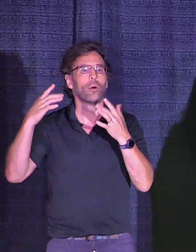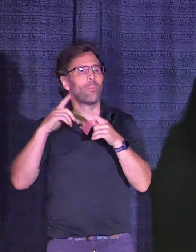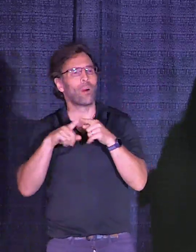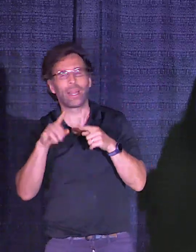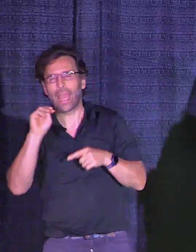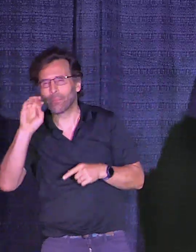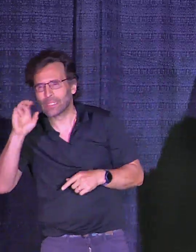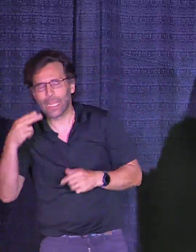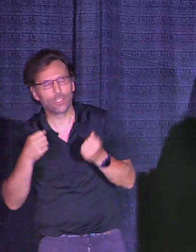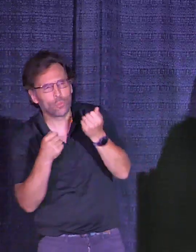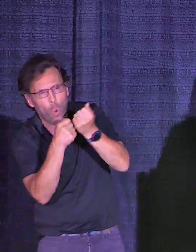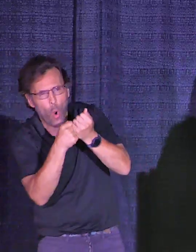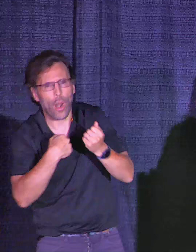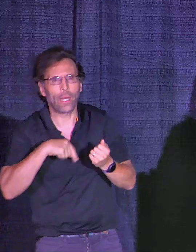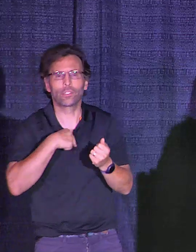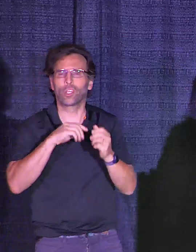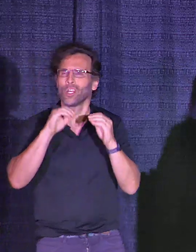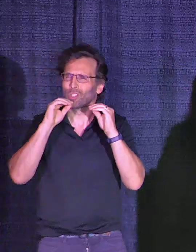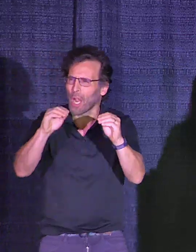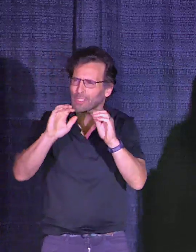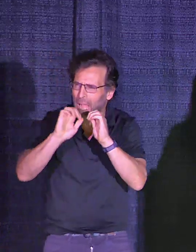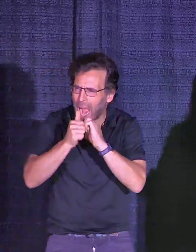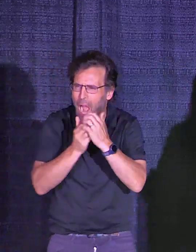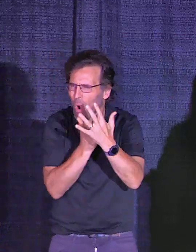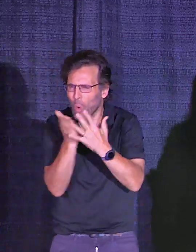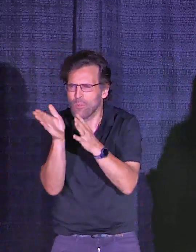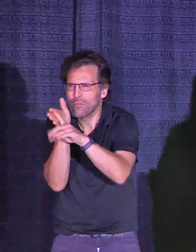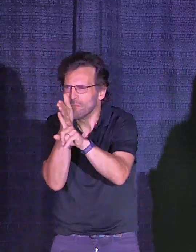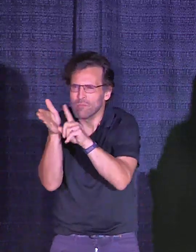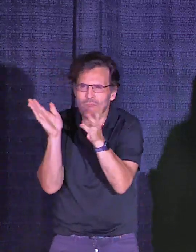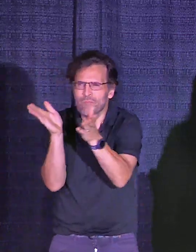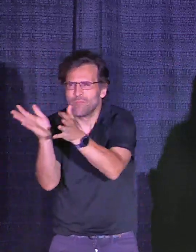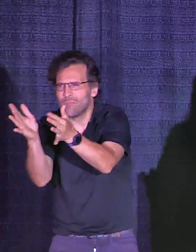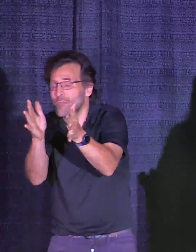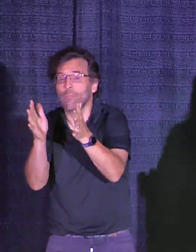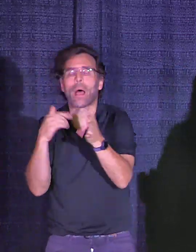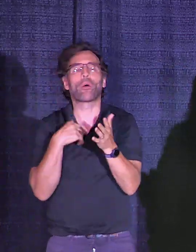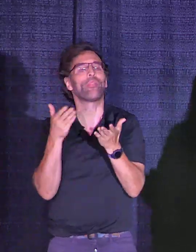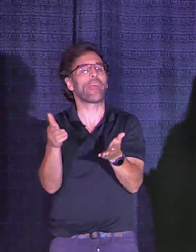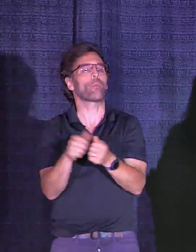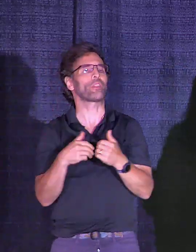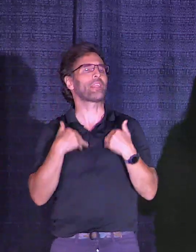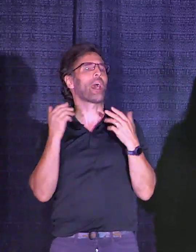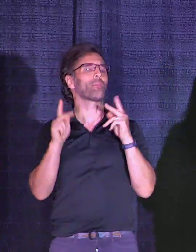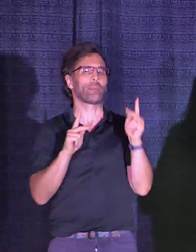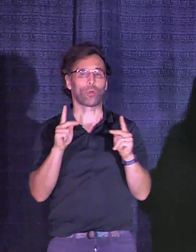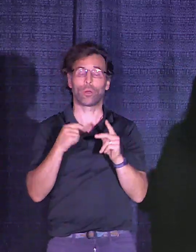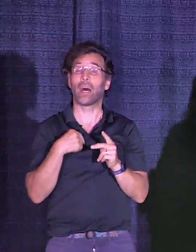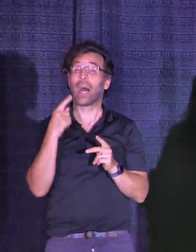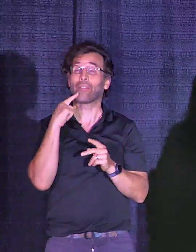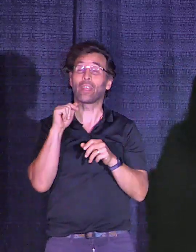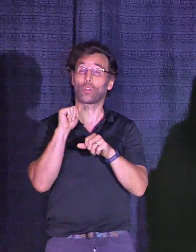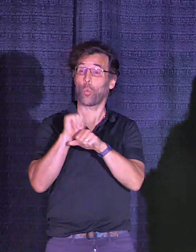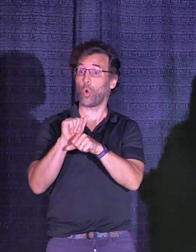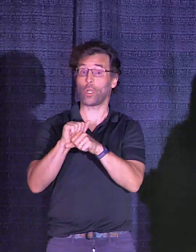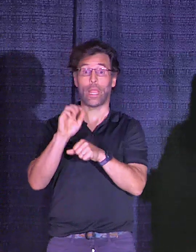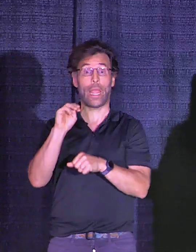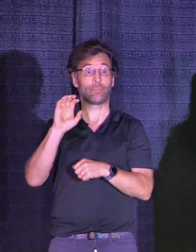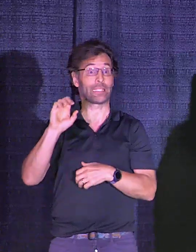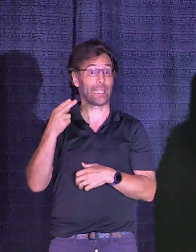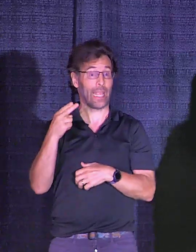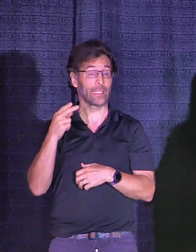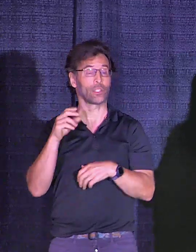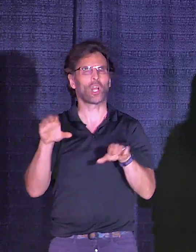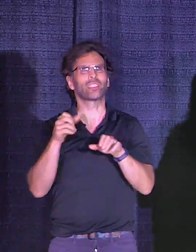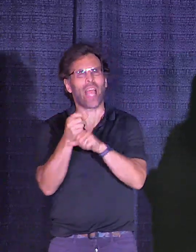by MCH. They taught us how to do it. And I was there with young people. And so I think that the work MCH does year after year